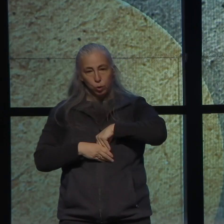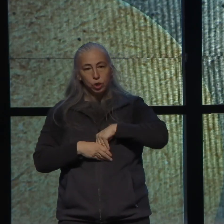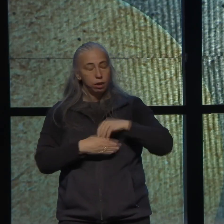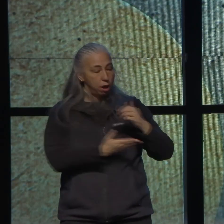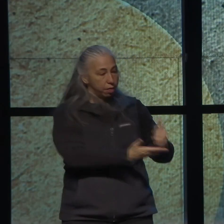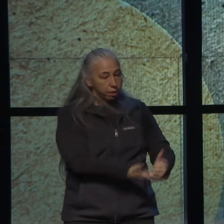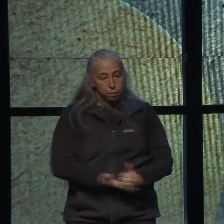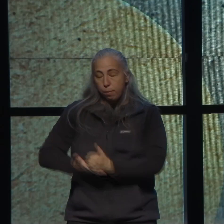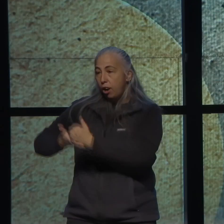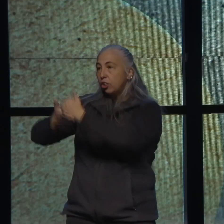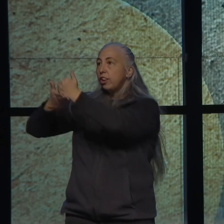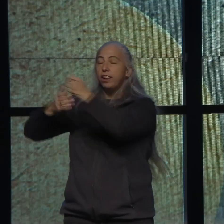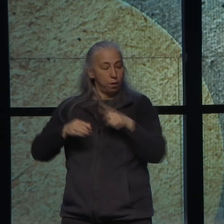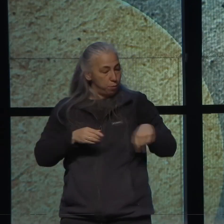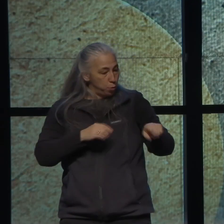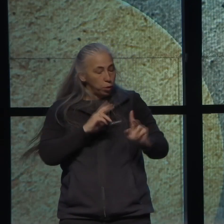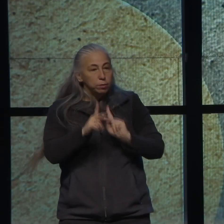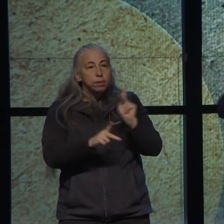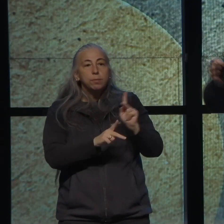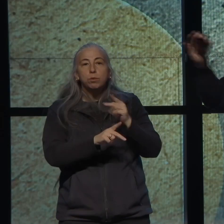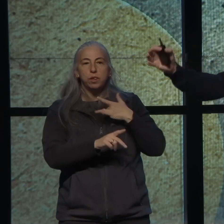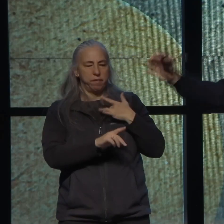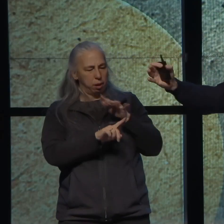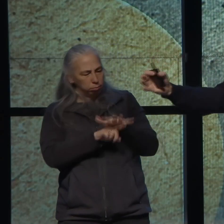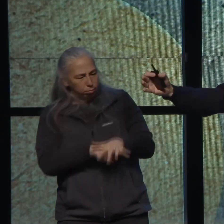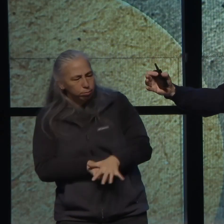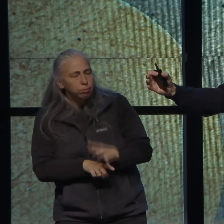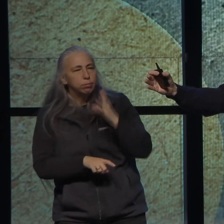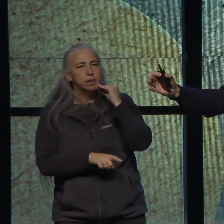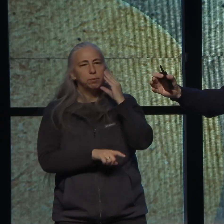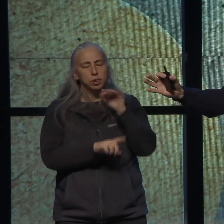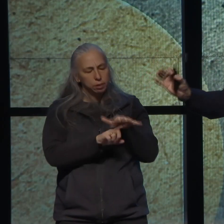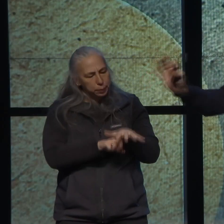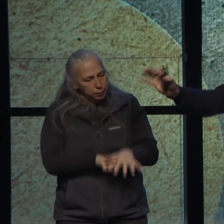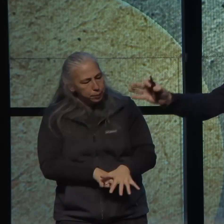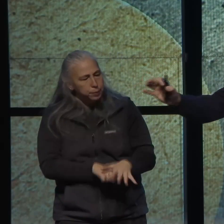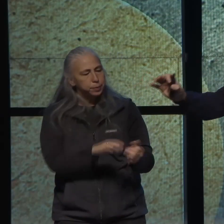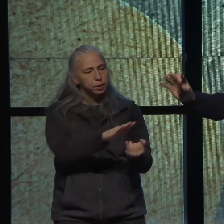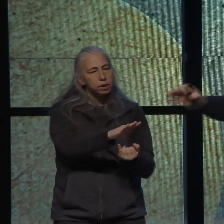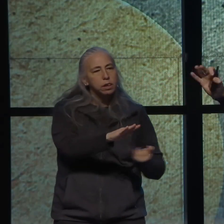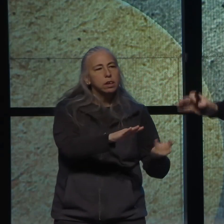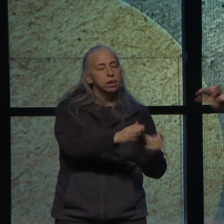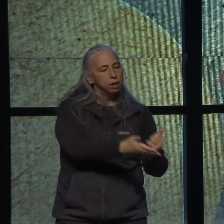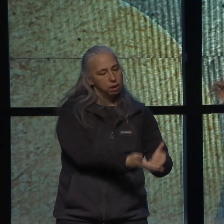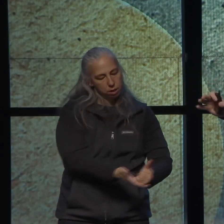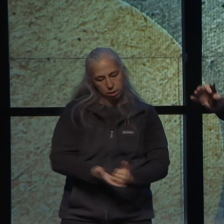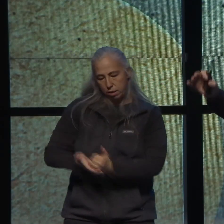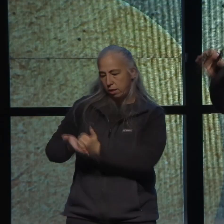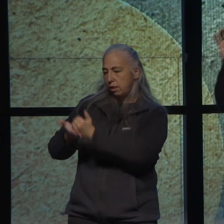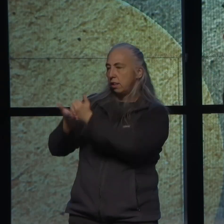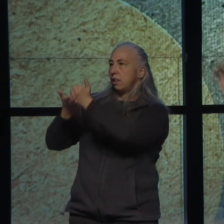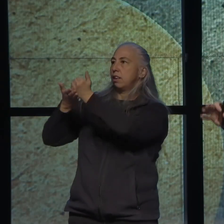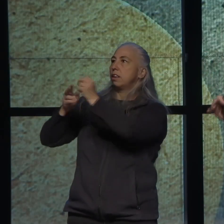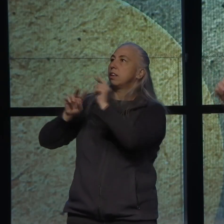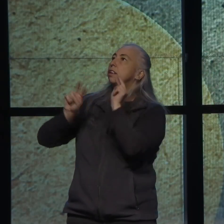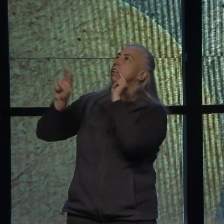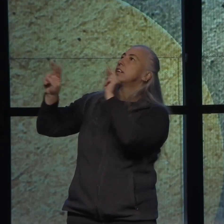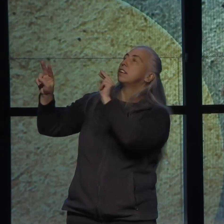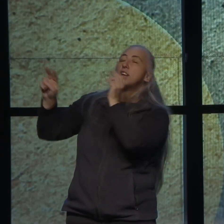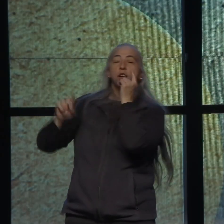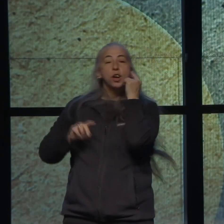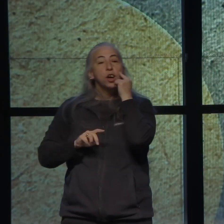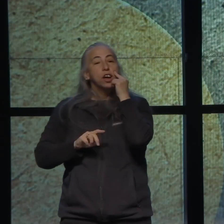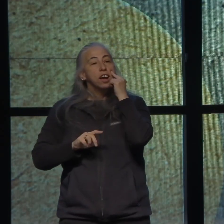voices that Jesus modeled, the way to do that, sets a table. Listen, it sets a table for those who hunger